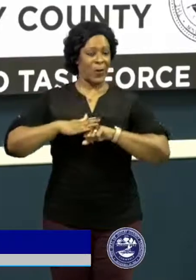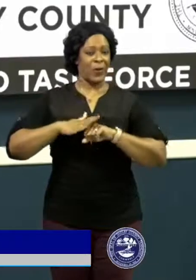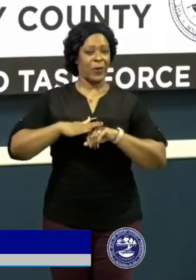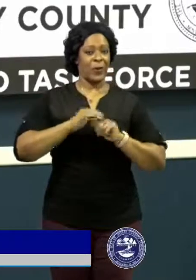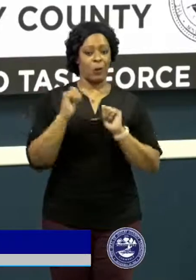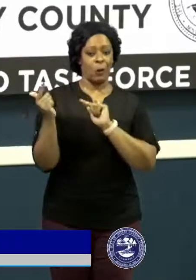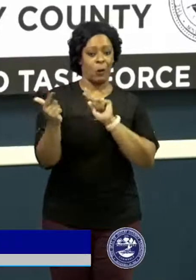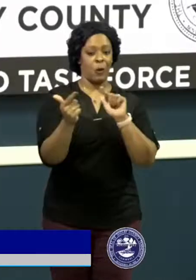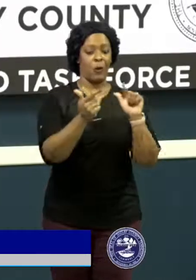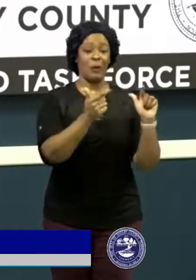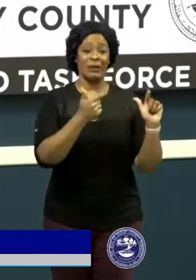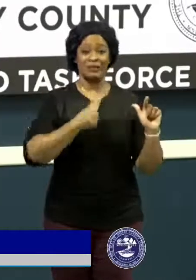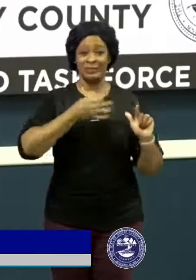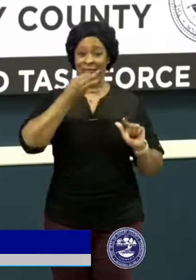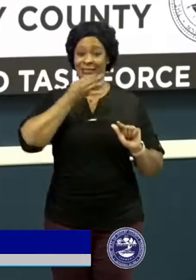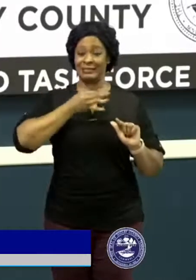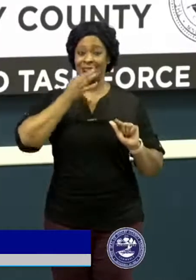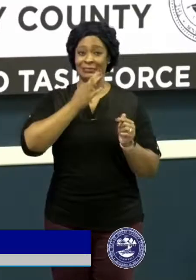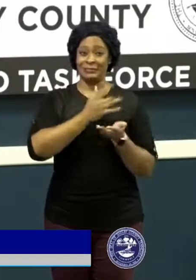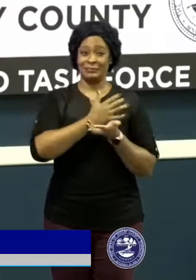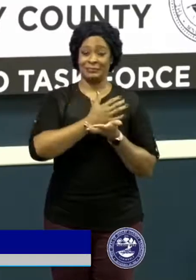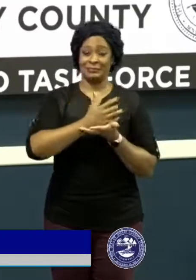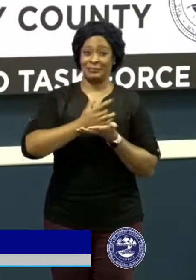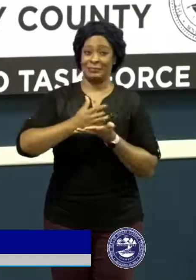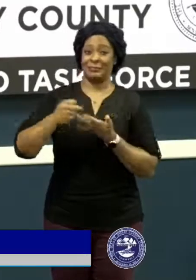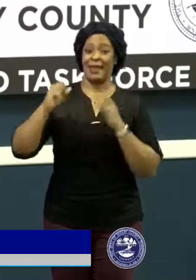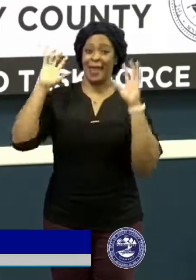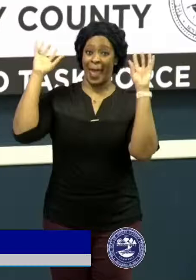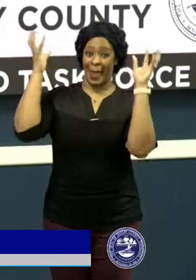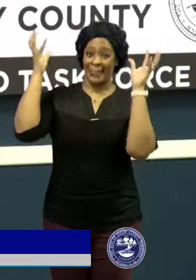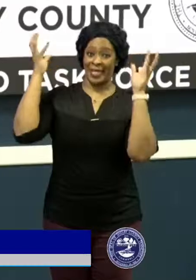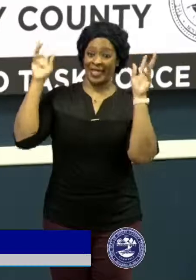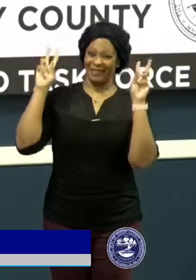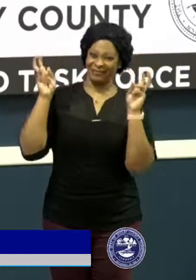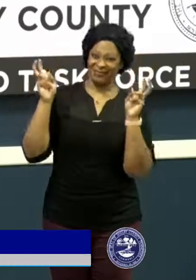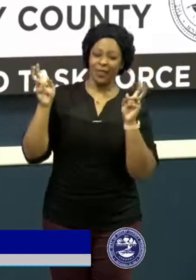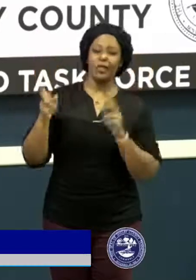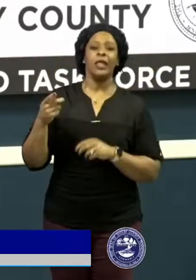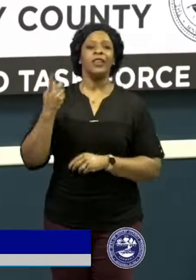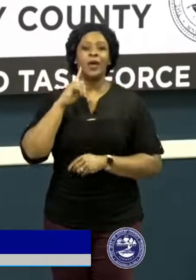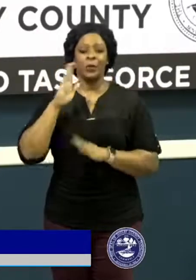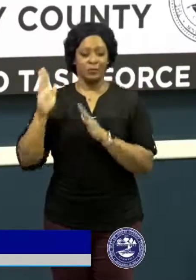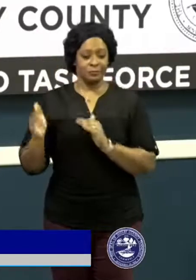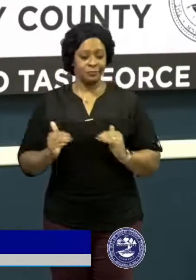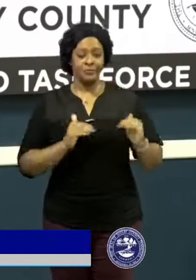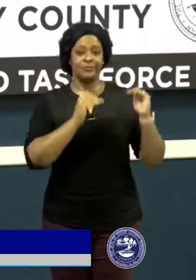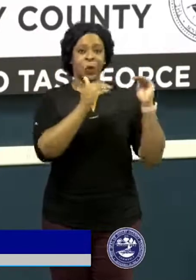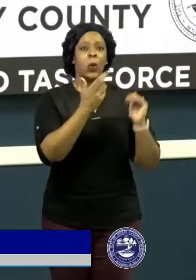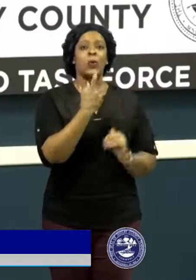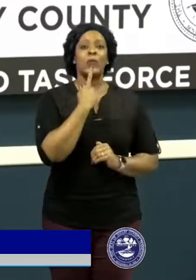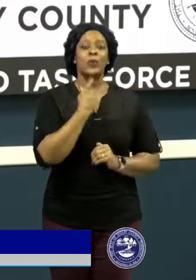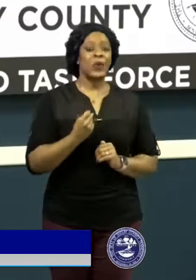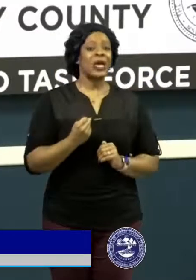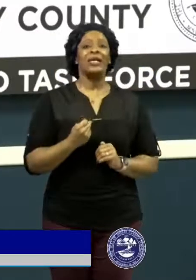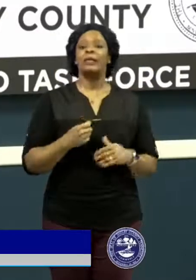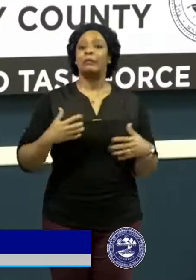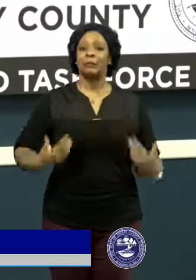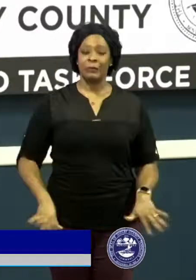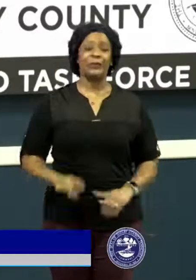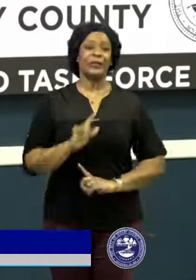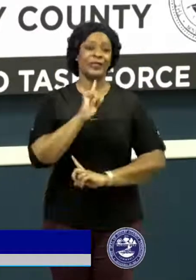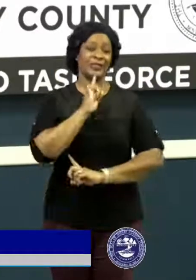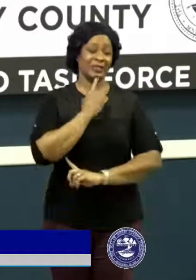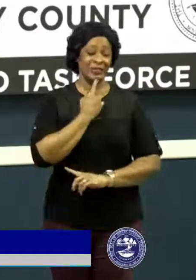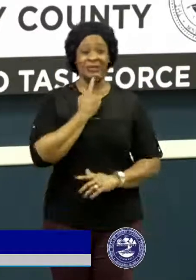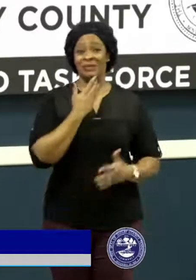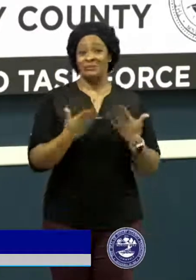alerts everybody that we're about to run out of ambulances, so to speak. And then they will go to red, meaning it is imminent that I might not